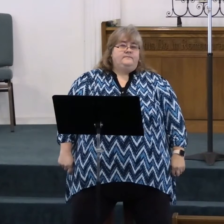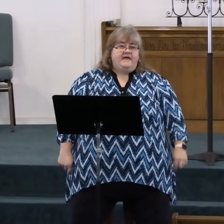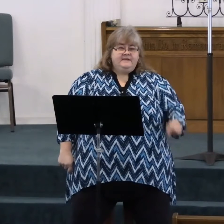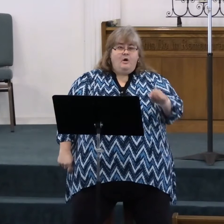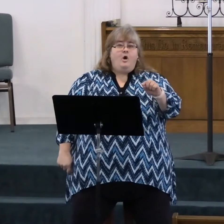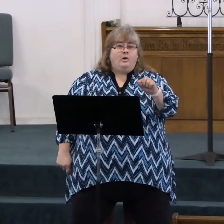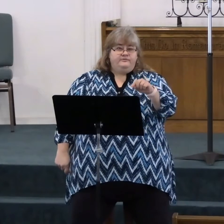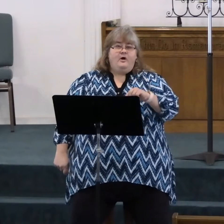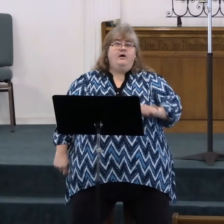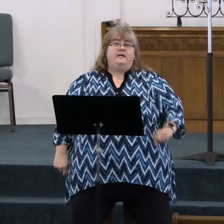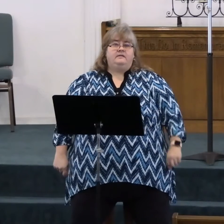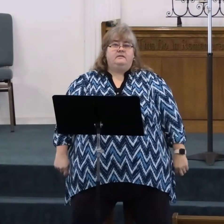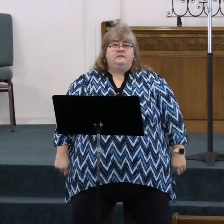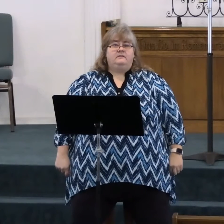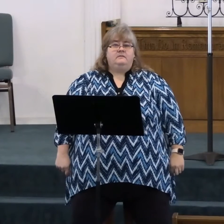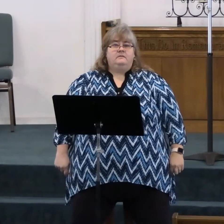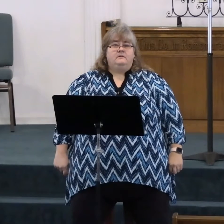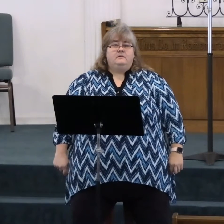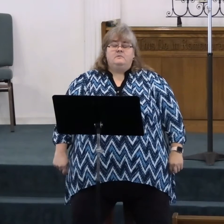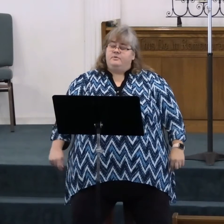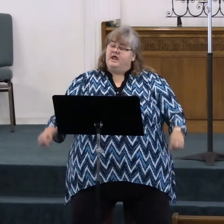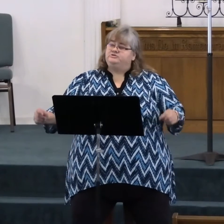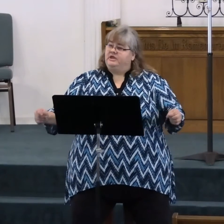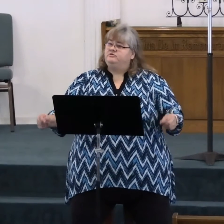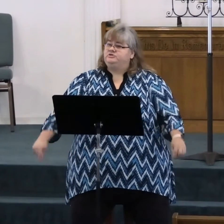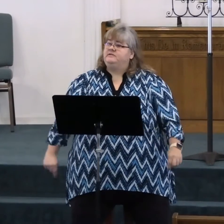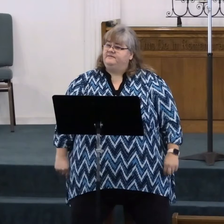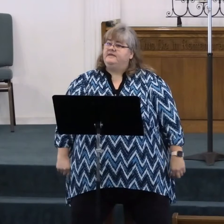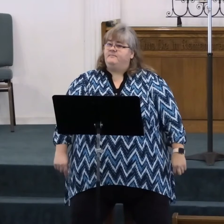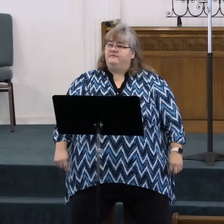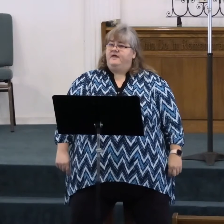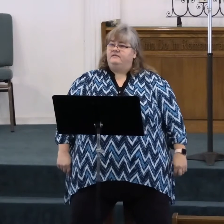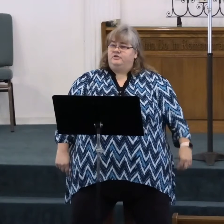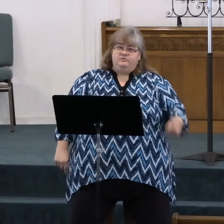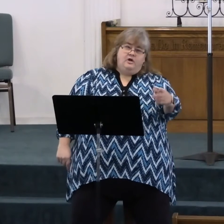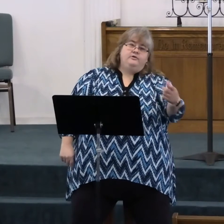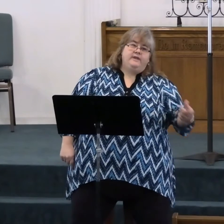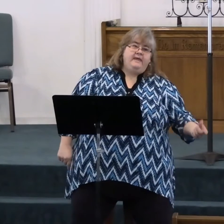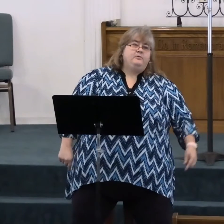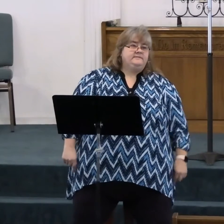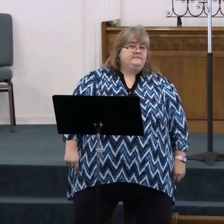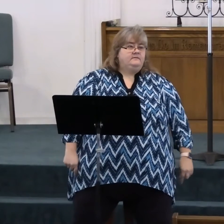That's a hard thought. But I challenge you to think about that. Do you know your neighbors?